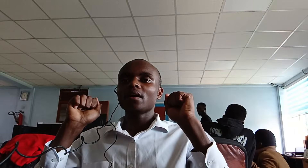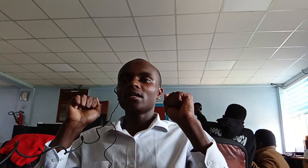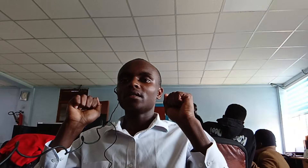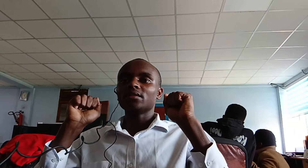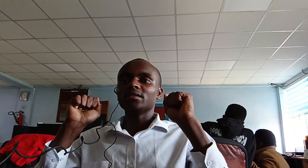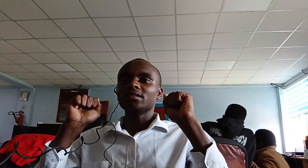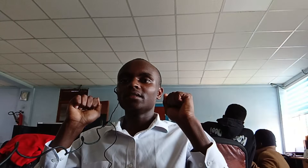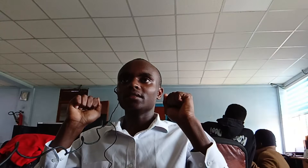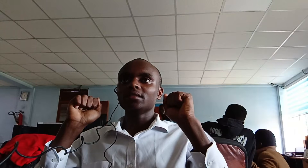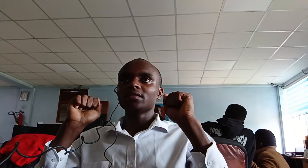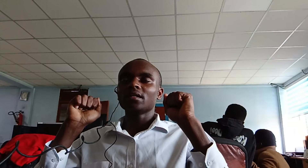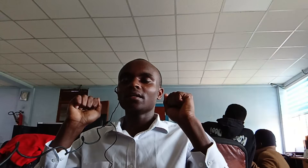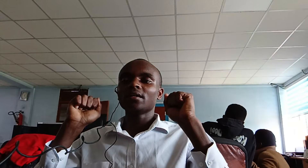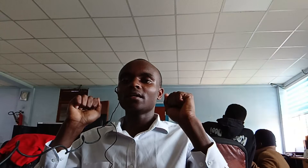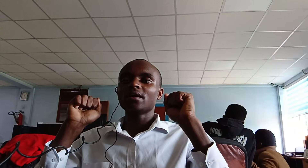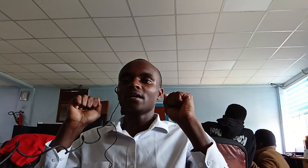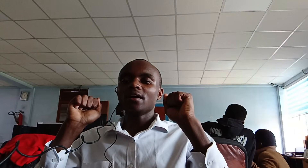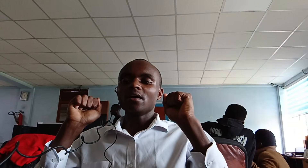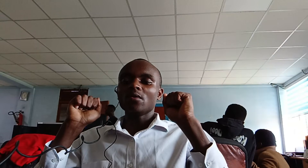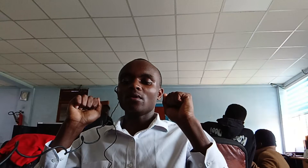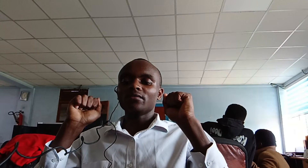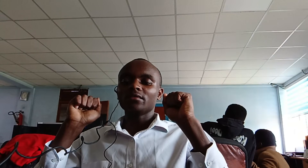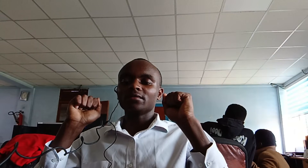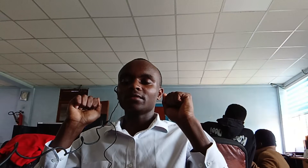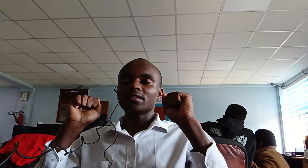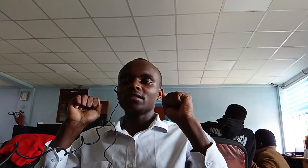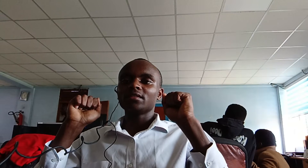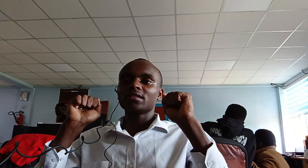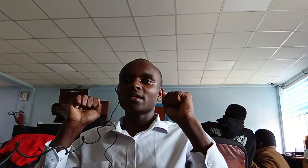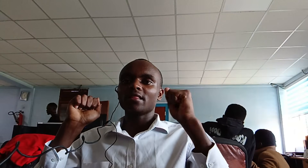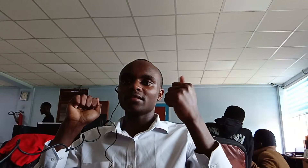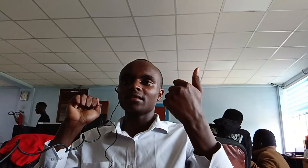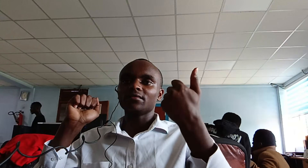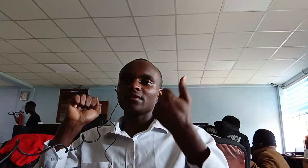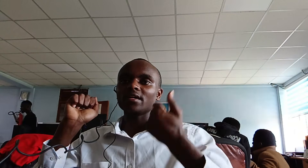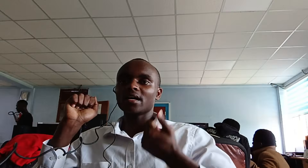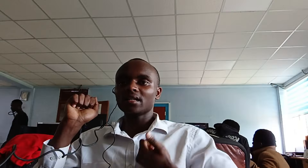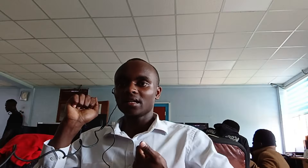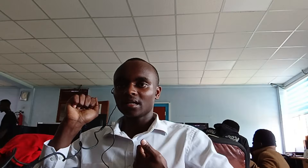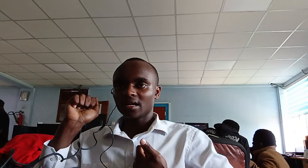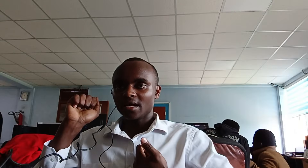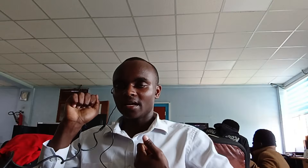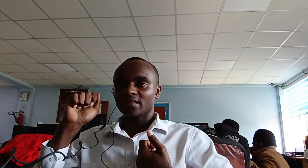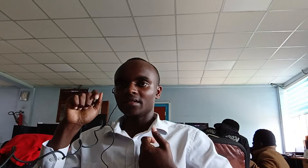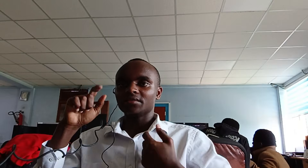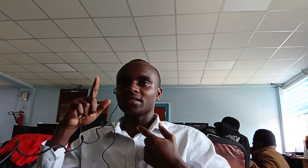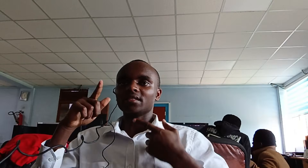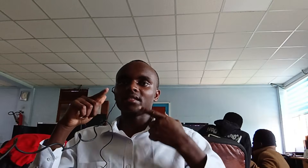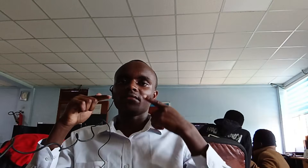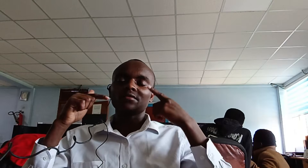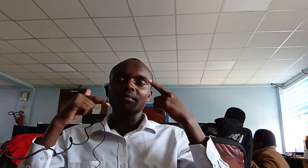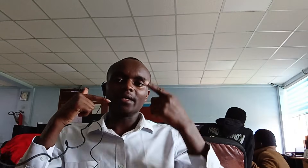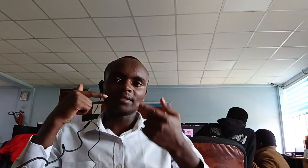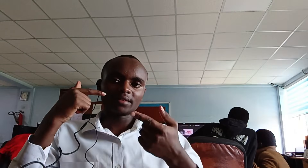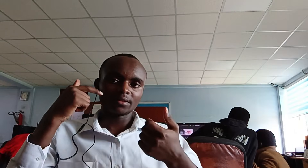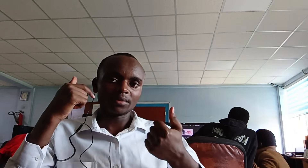Now in this case, wife will sign it the sign for girl, and then you send the sign for marry. So it's